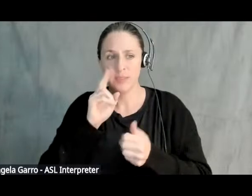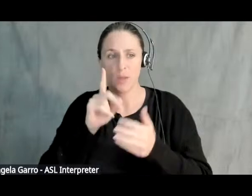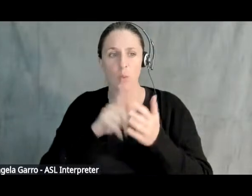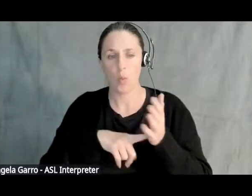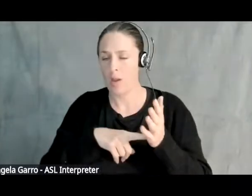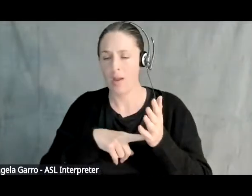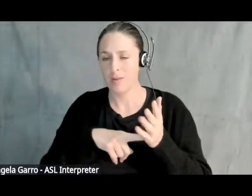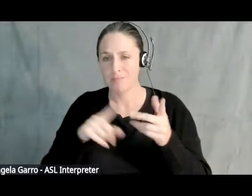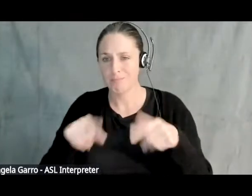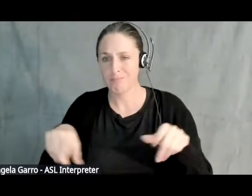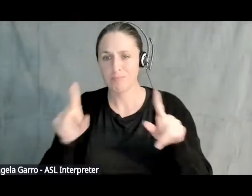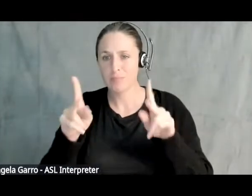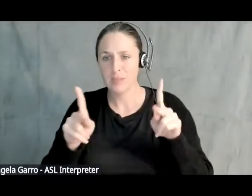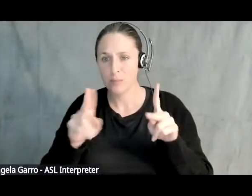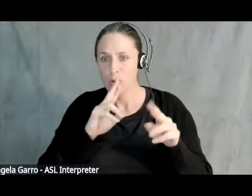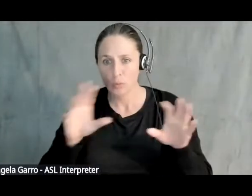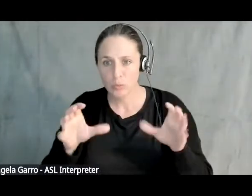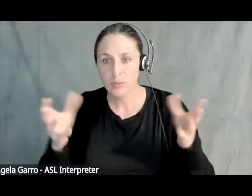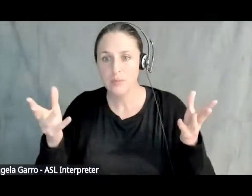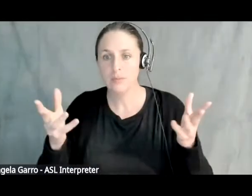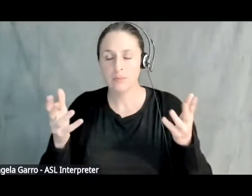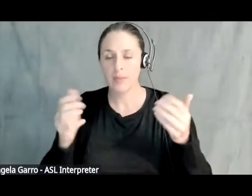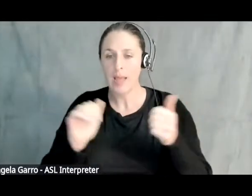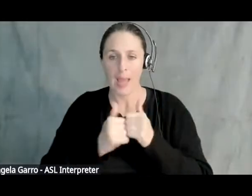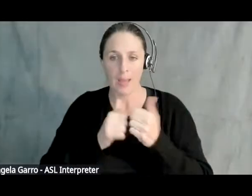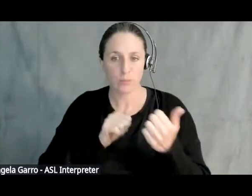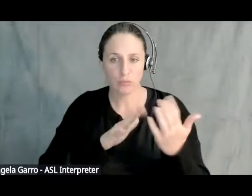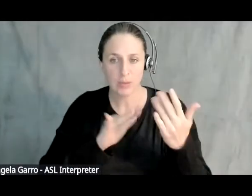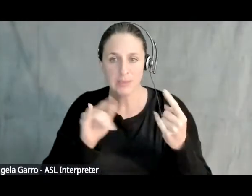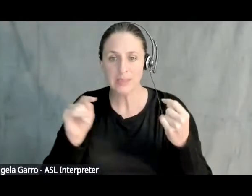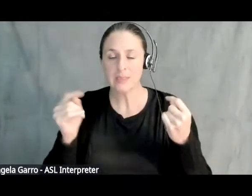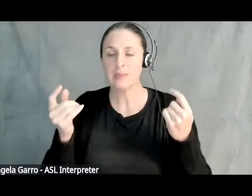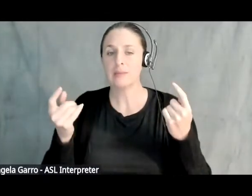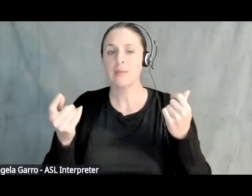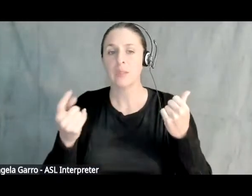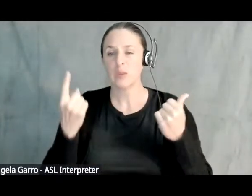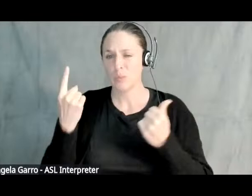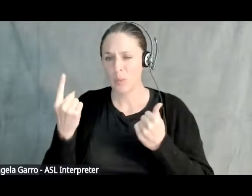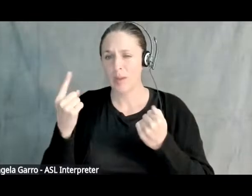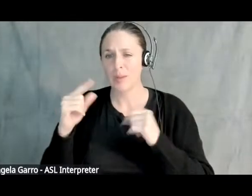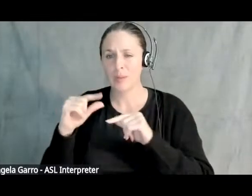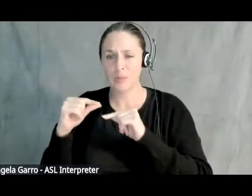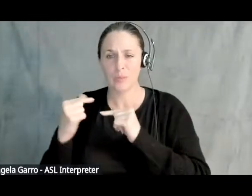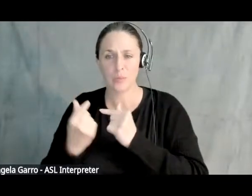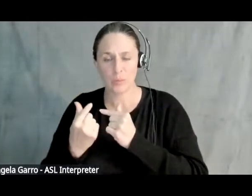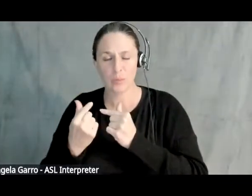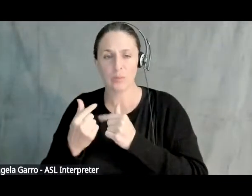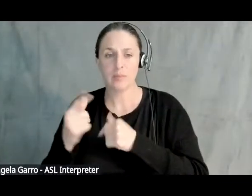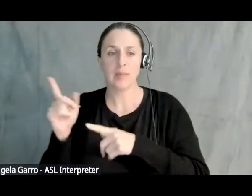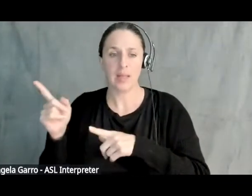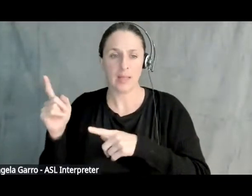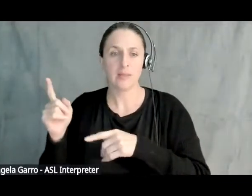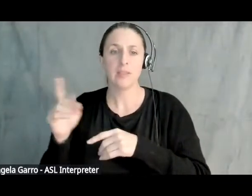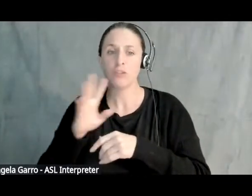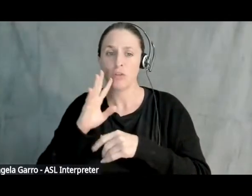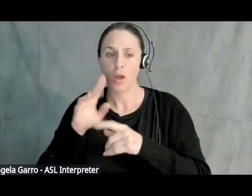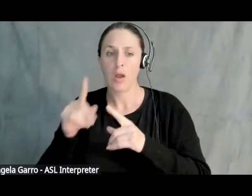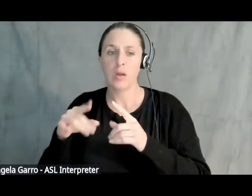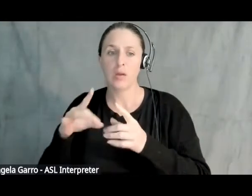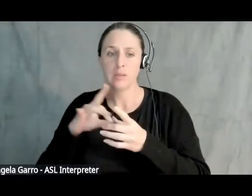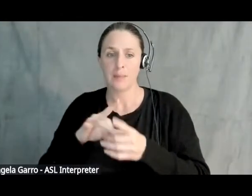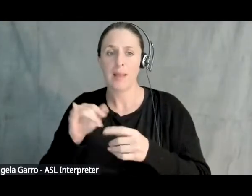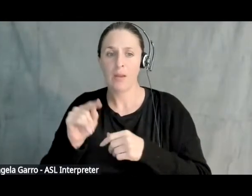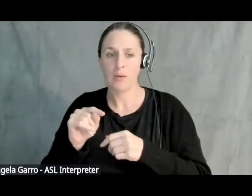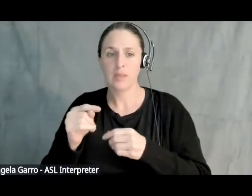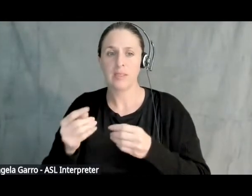doing and how to address it. There was one group that had talked about it in terms of more of